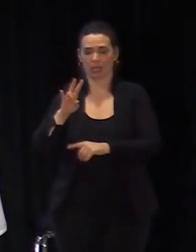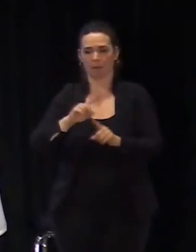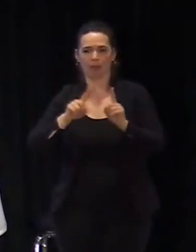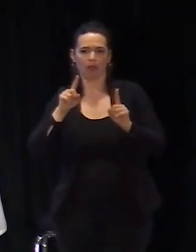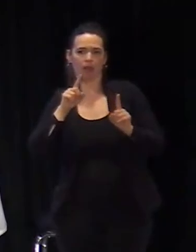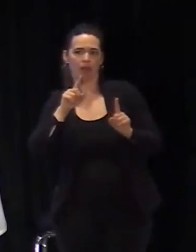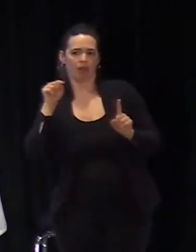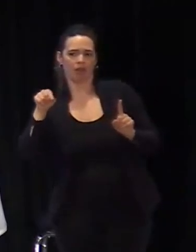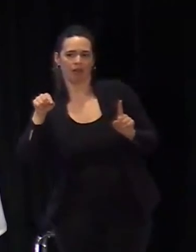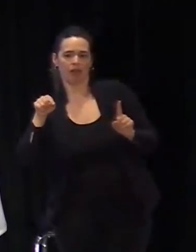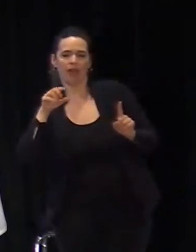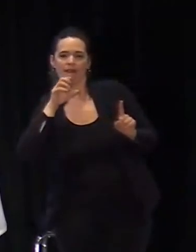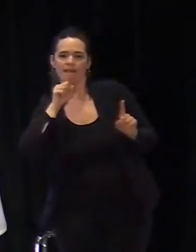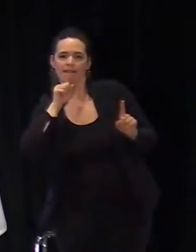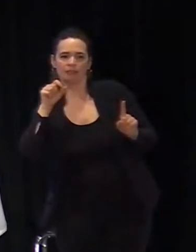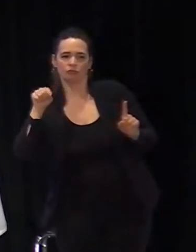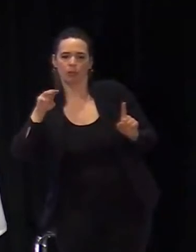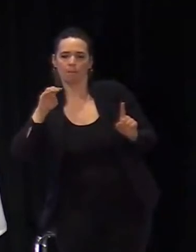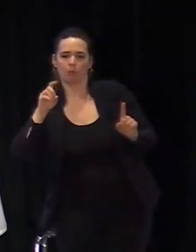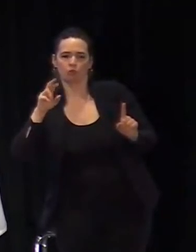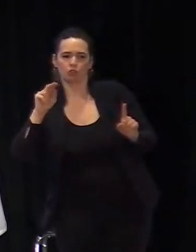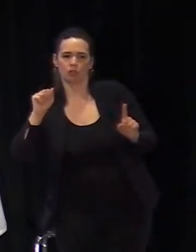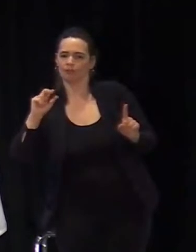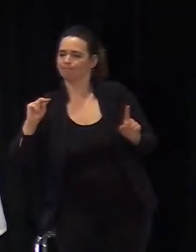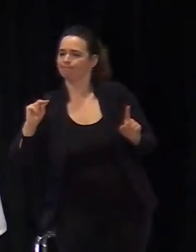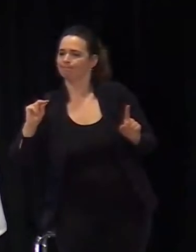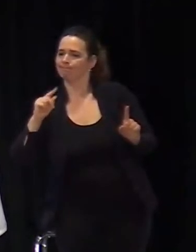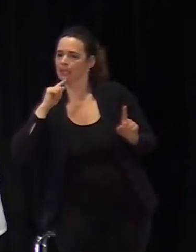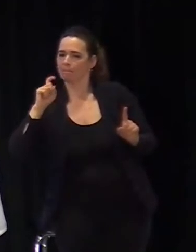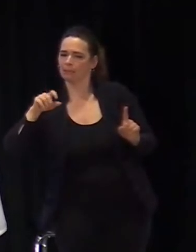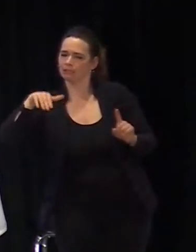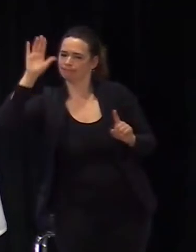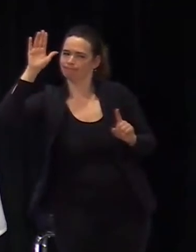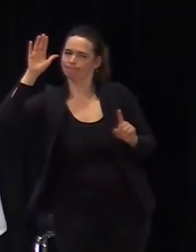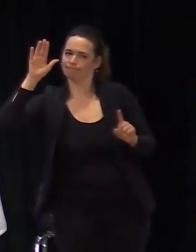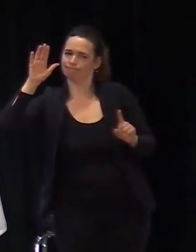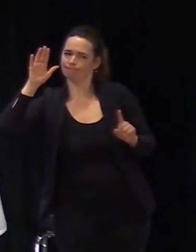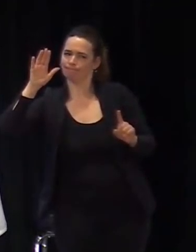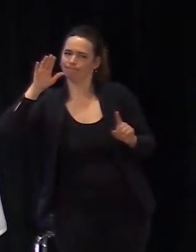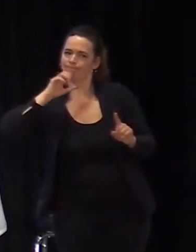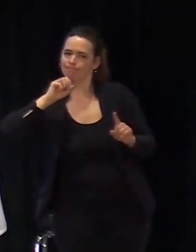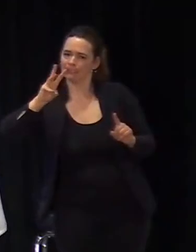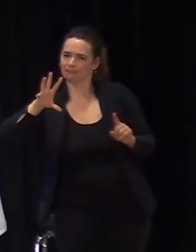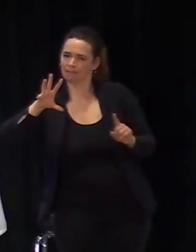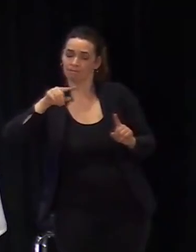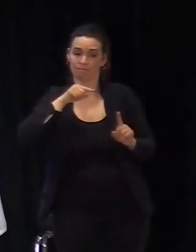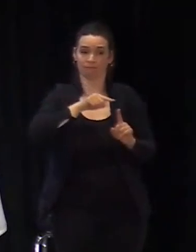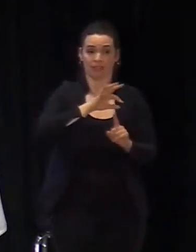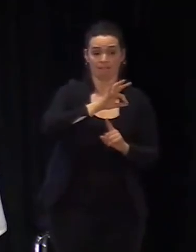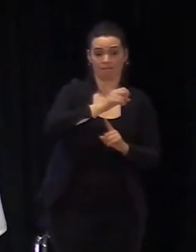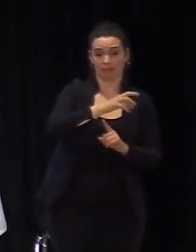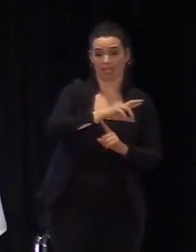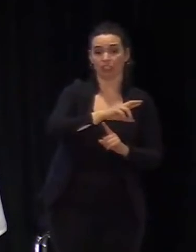So at our pod, if we have Moderna, if you're 16 and 17, you'll not be able to get a vaccine here.